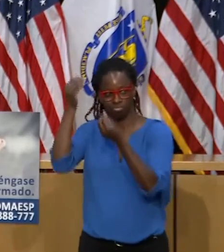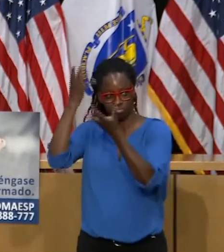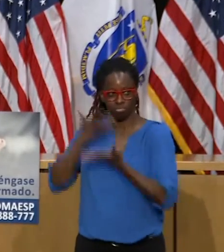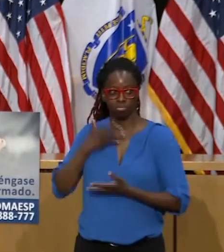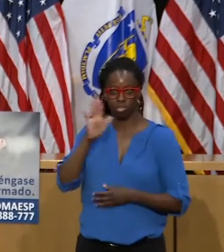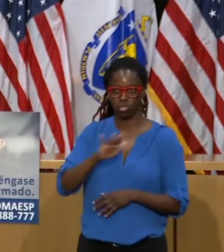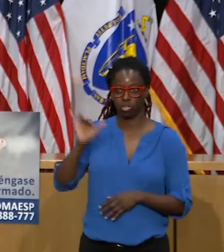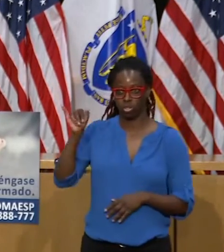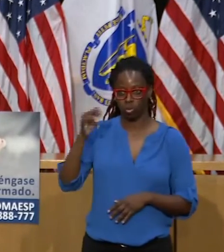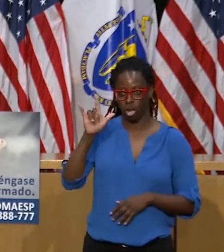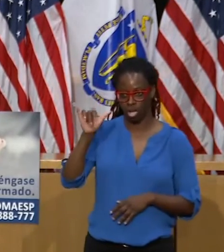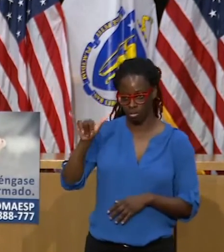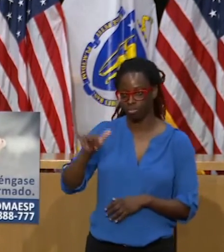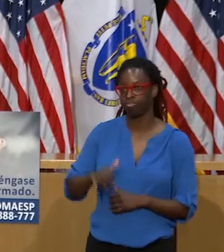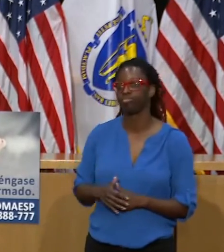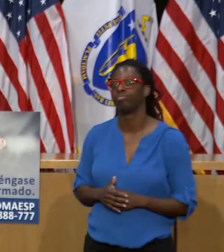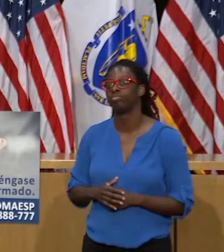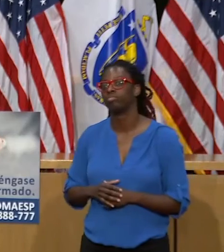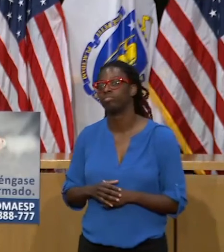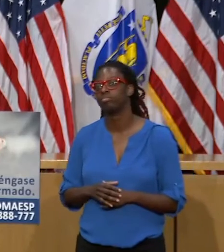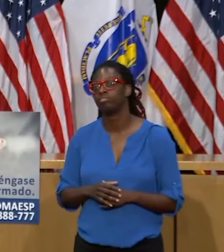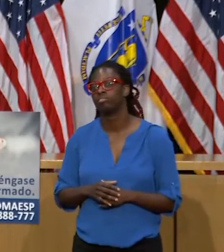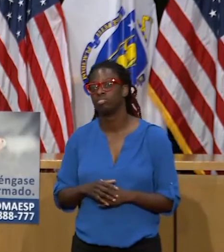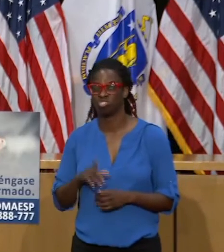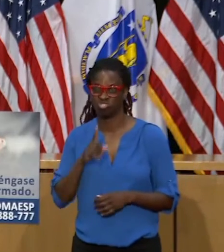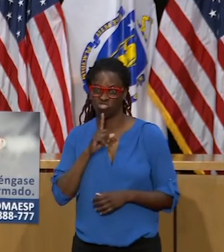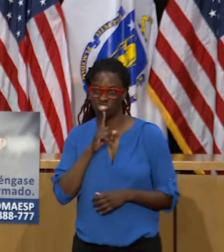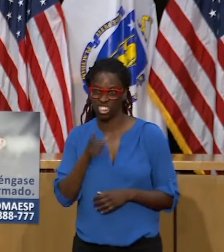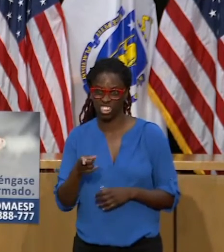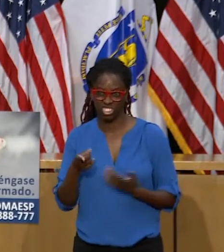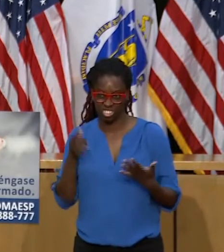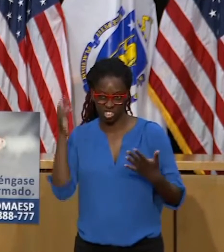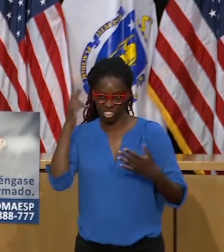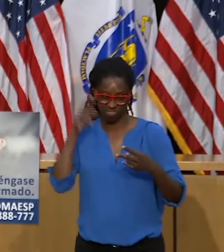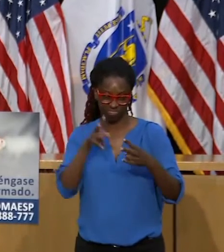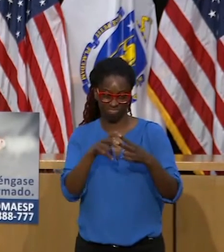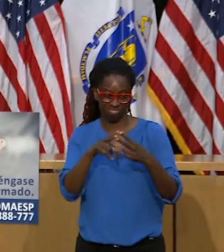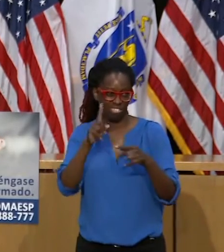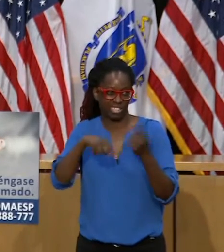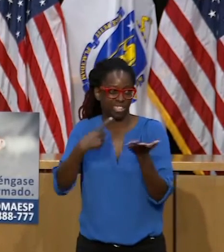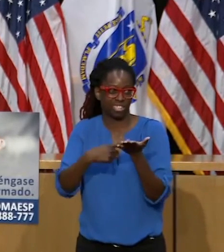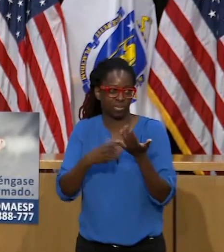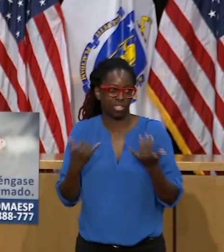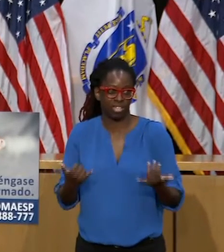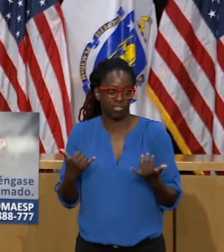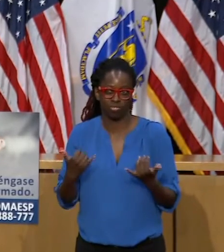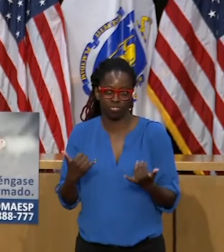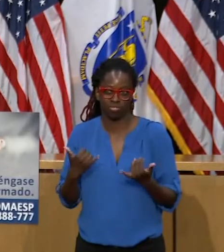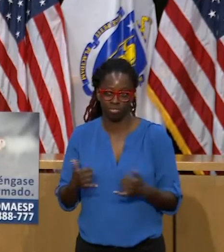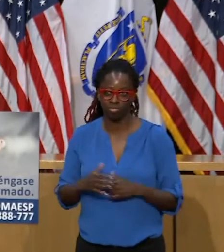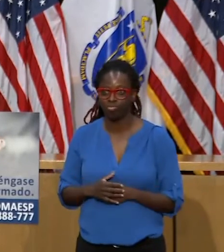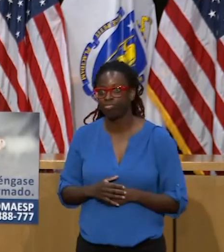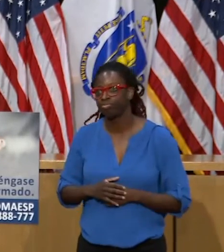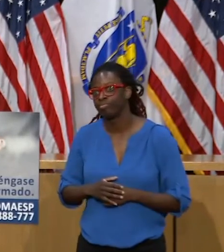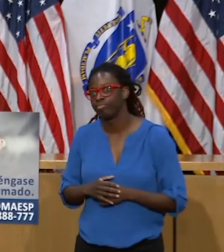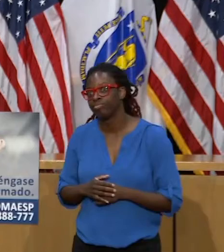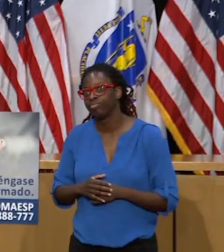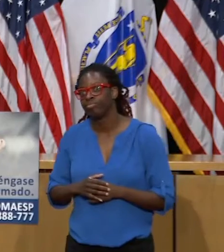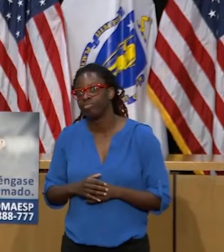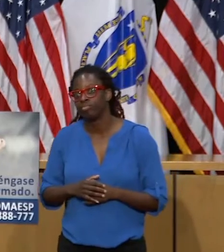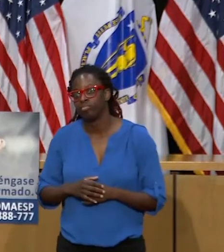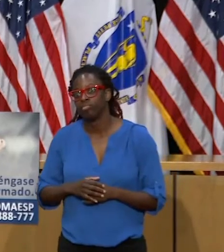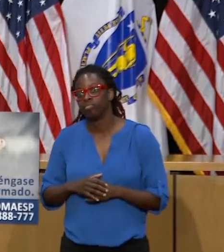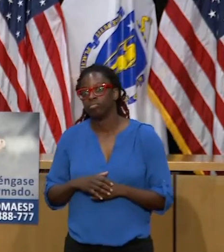But in the meantime, on a lot of the incremental expenses the communities have expressed concerns about, we basically now